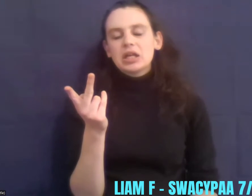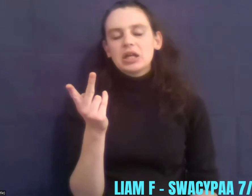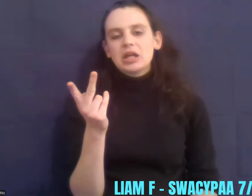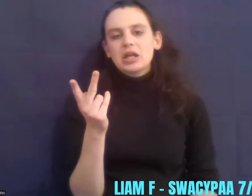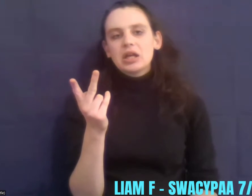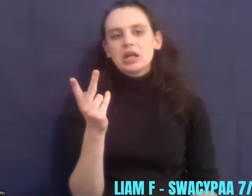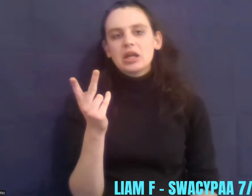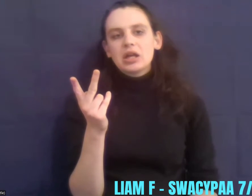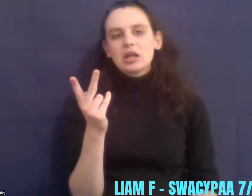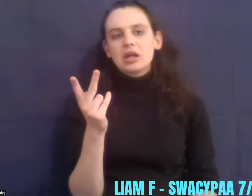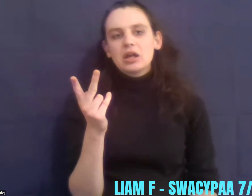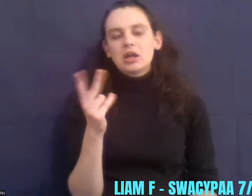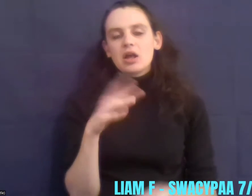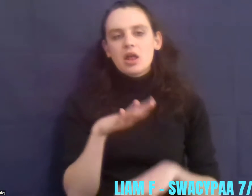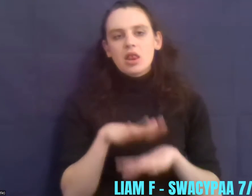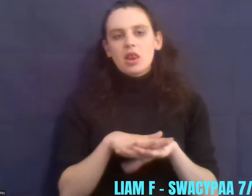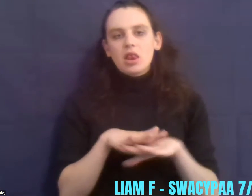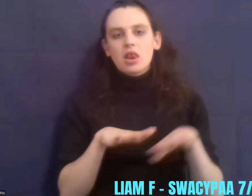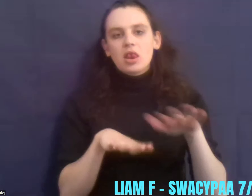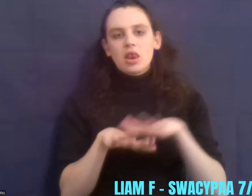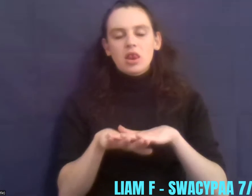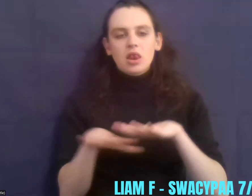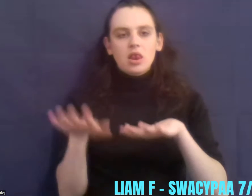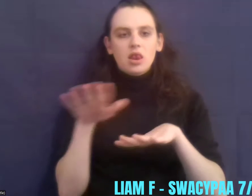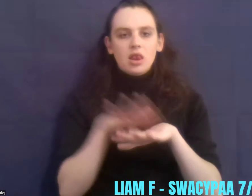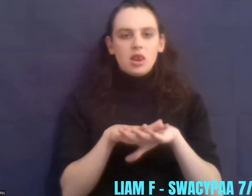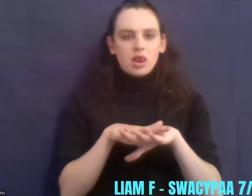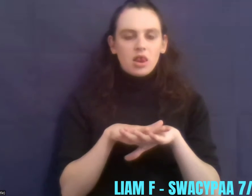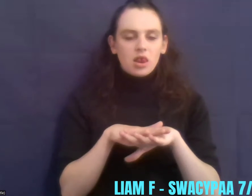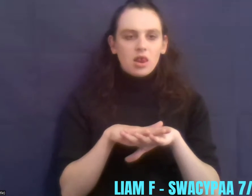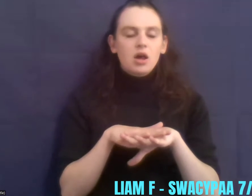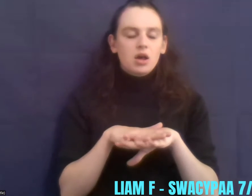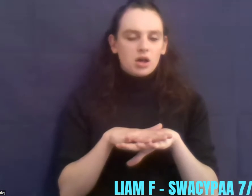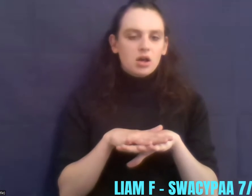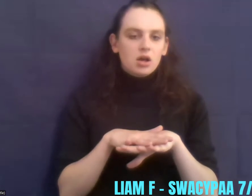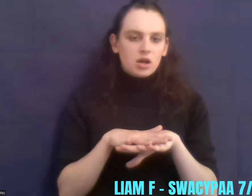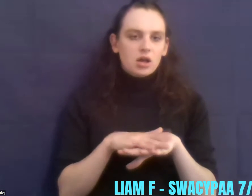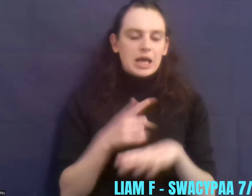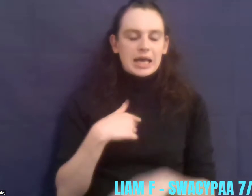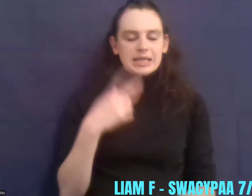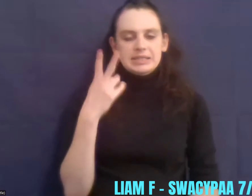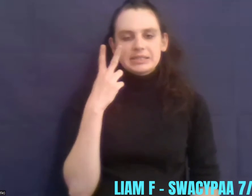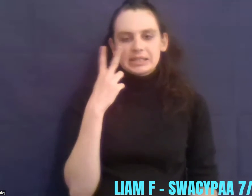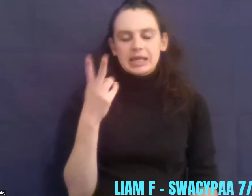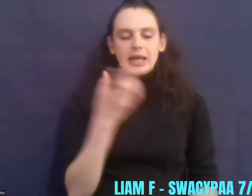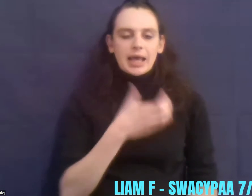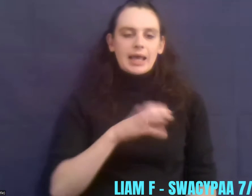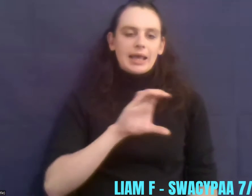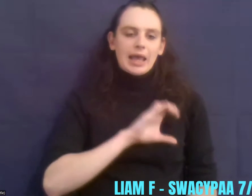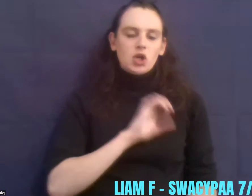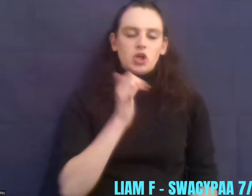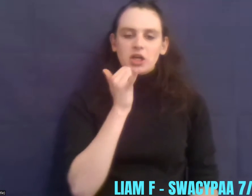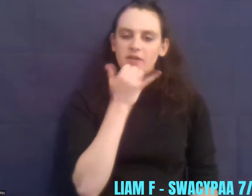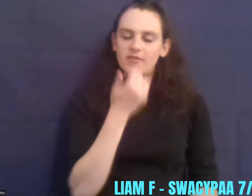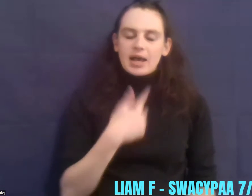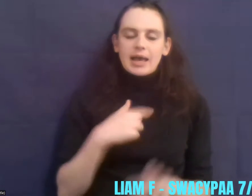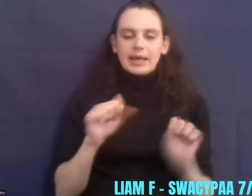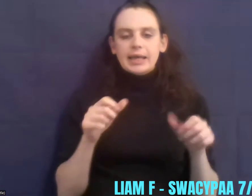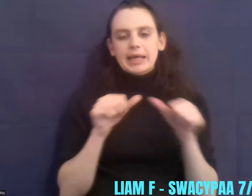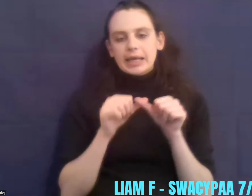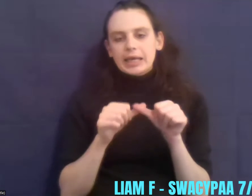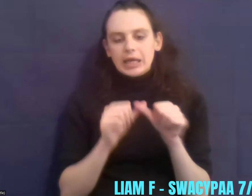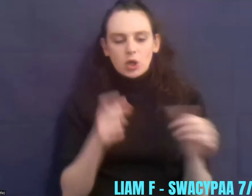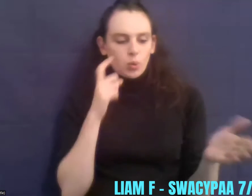the onion get peeled away. I'm seeing character defects that I continue to identify,